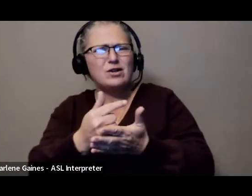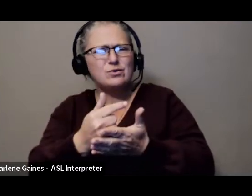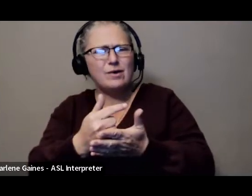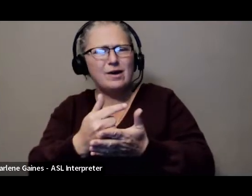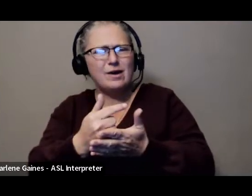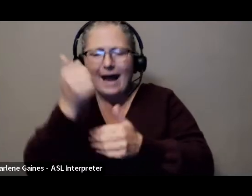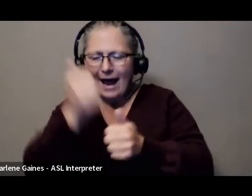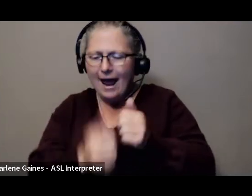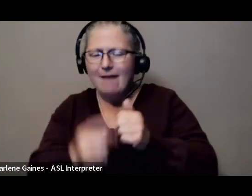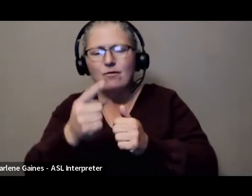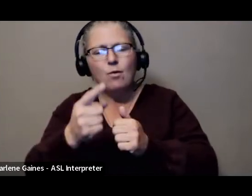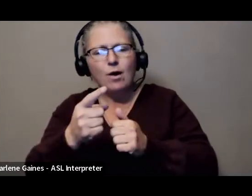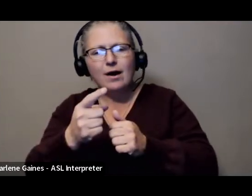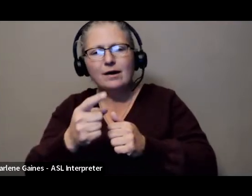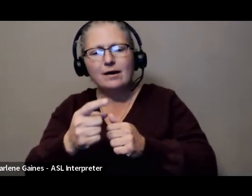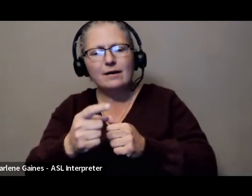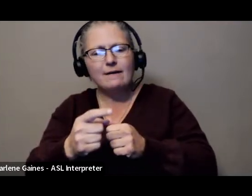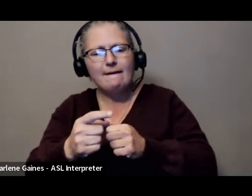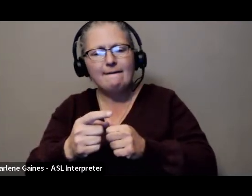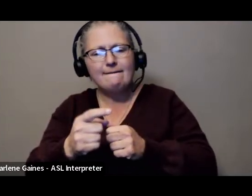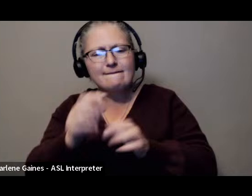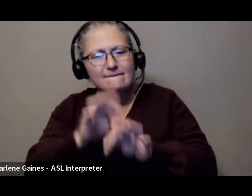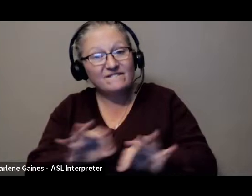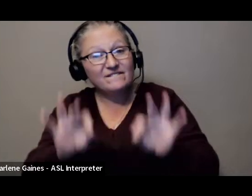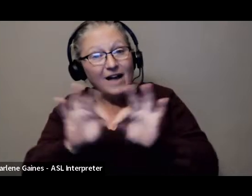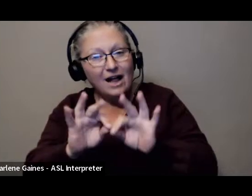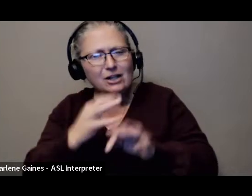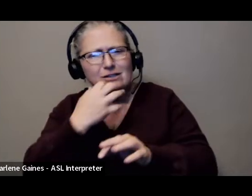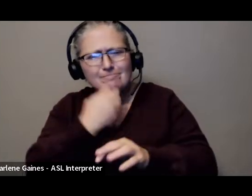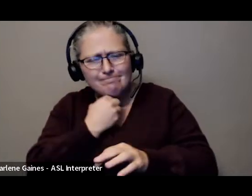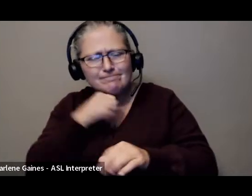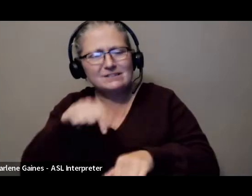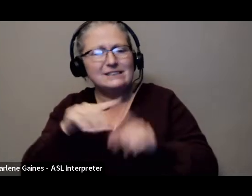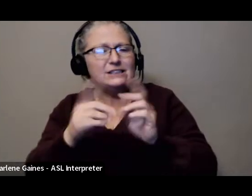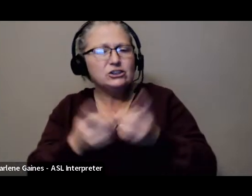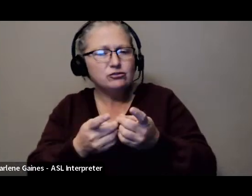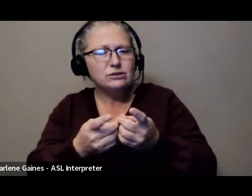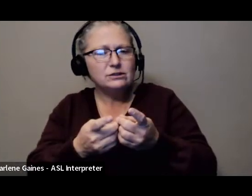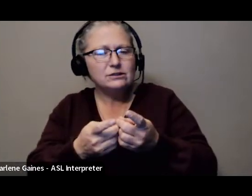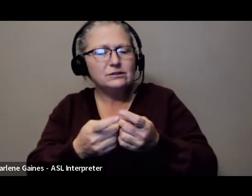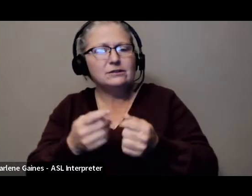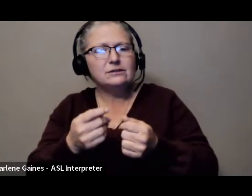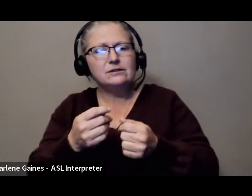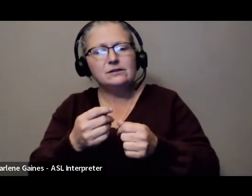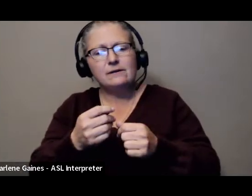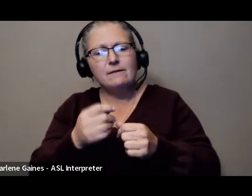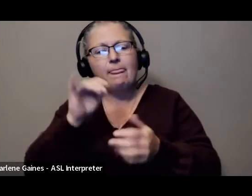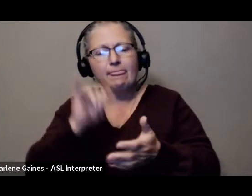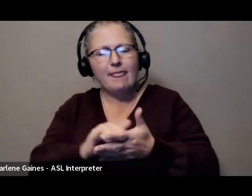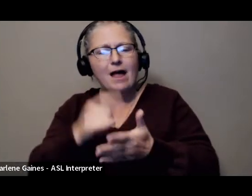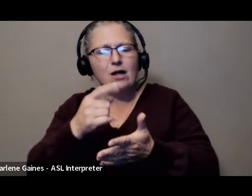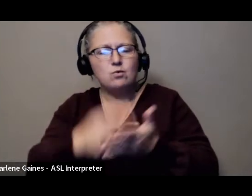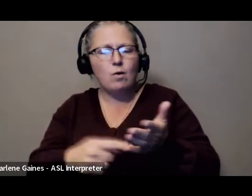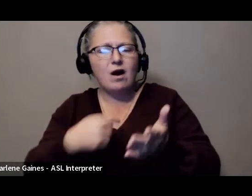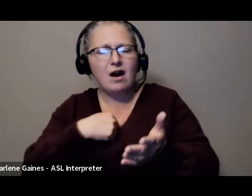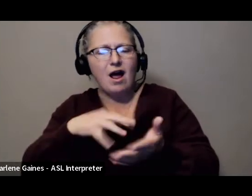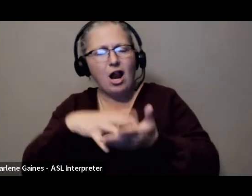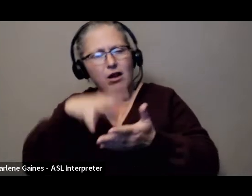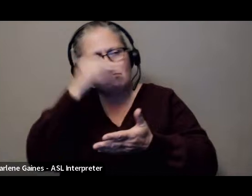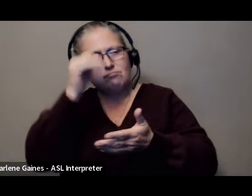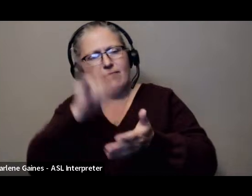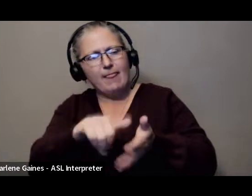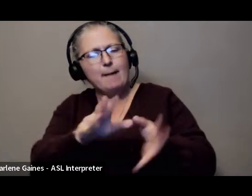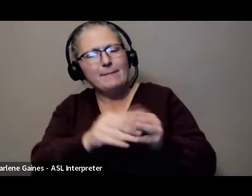and everybody is valued in this district. And so that is what I took from that meeting.